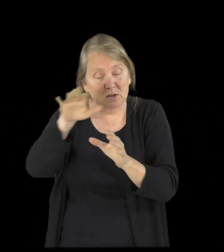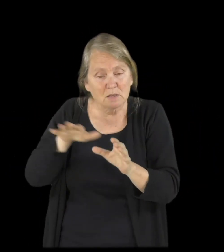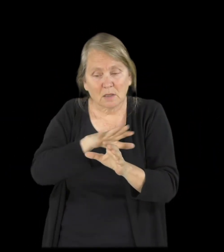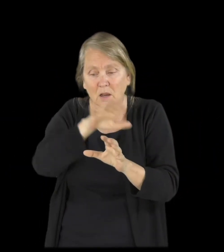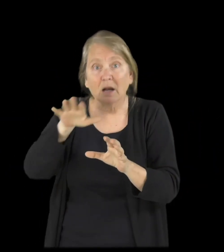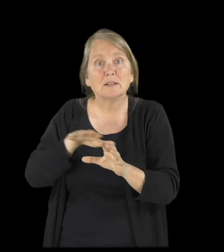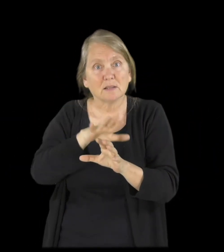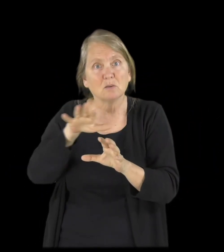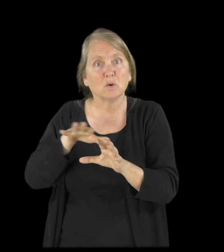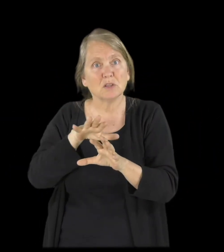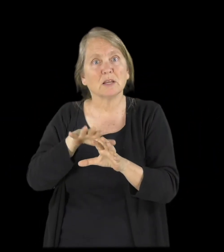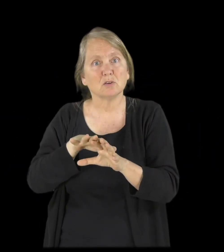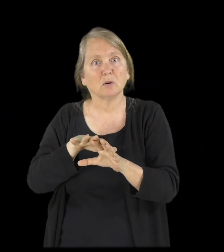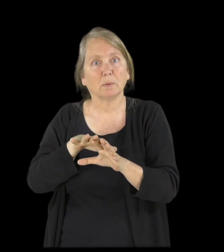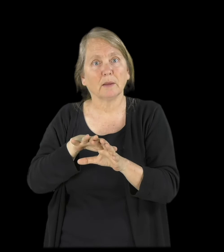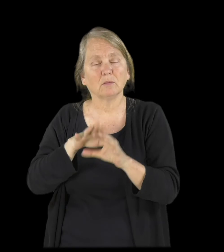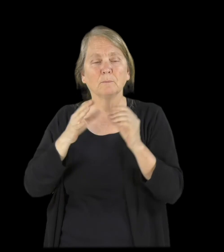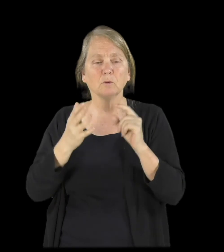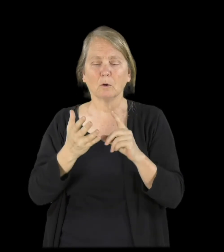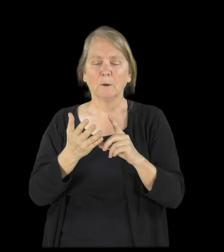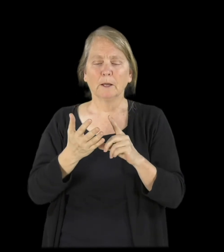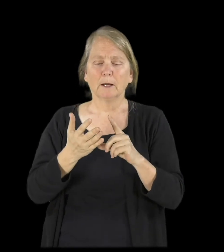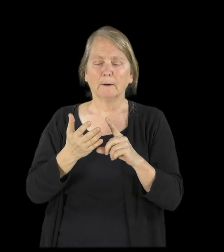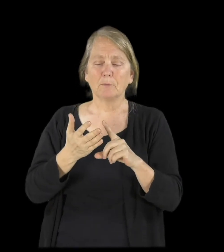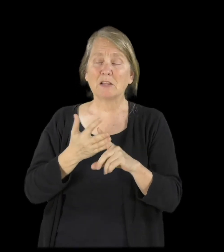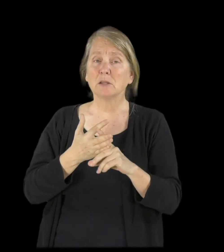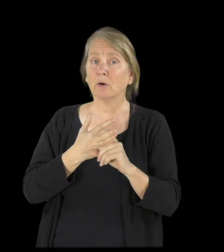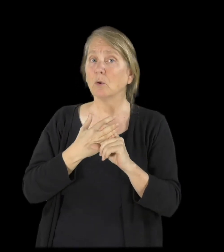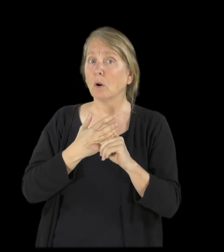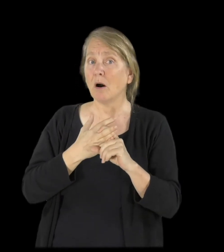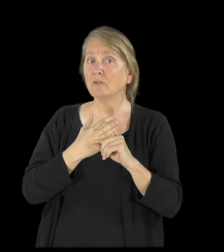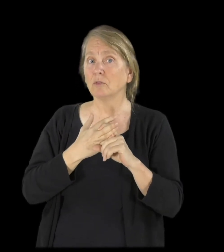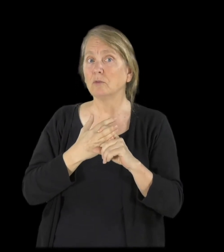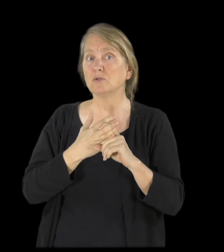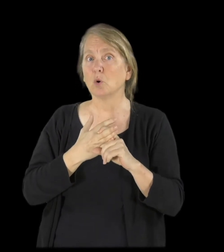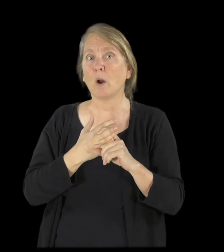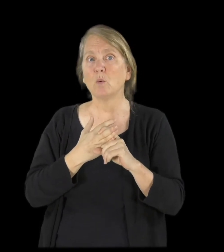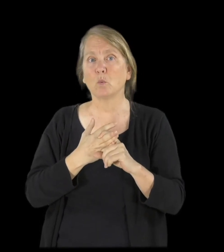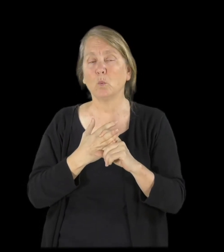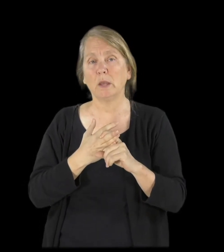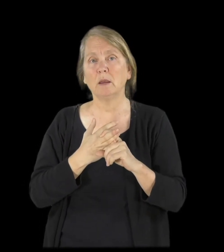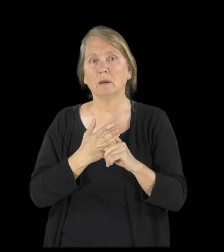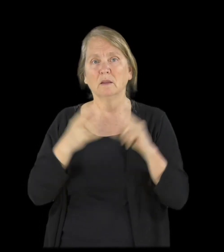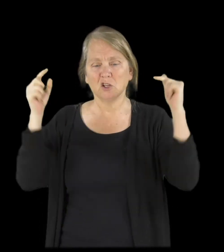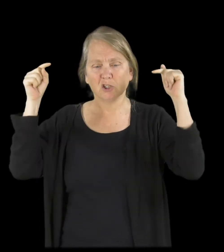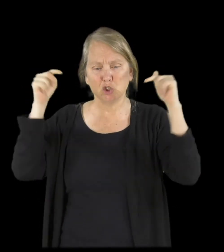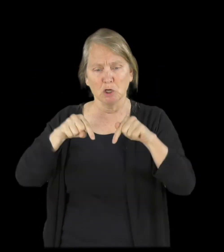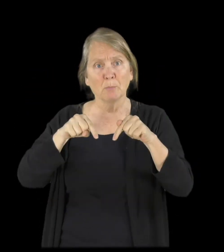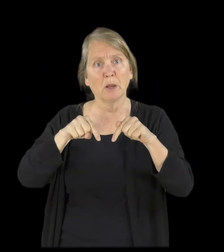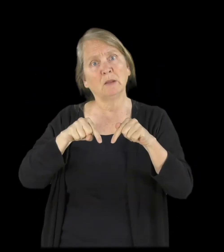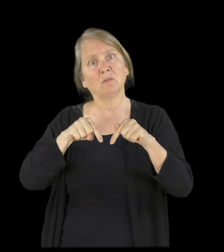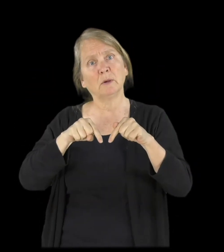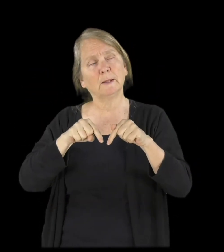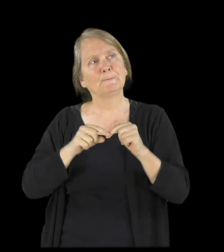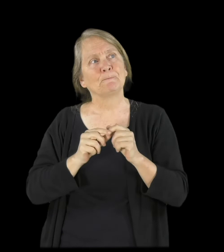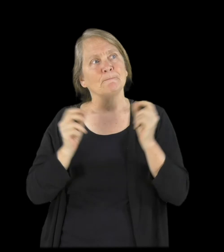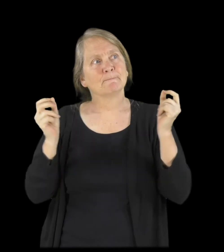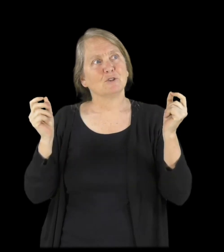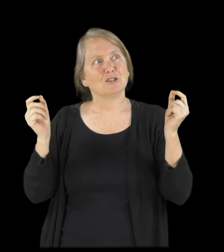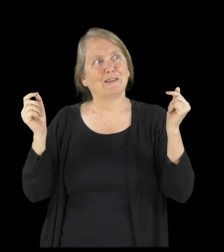the context in which things took place. So that's an area where often students are quite weak. They just jump right into it, just like they don't